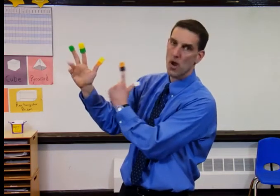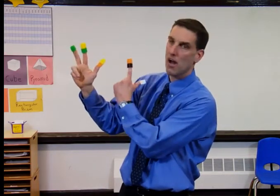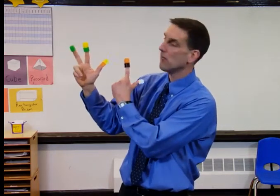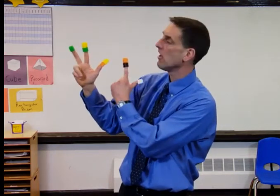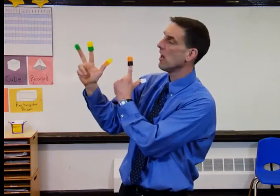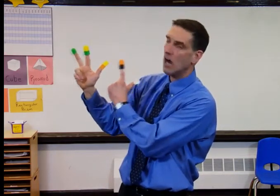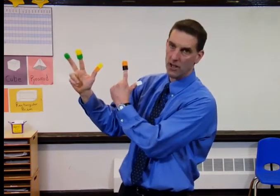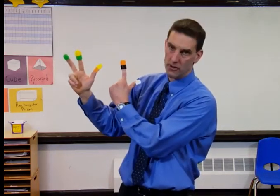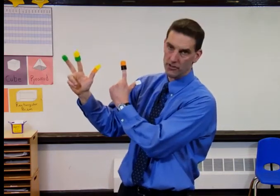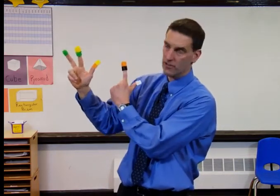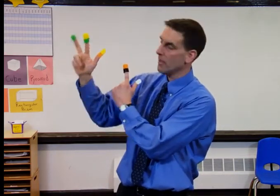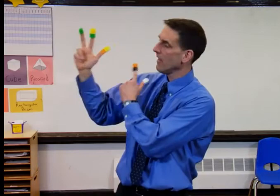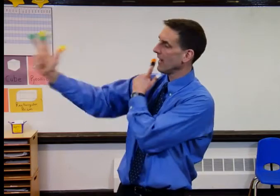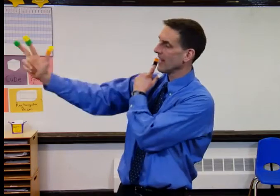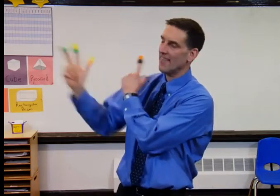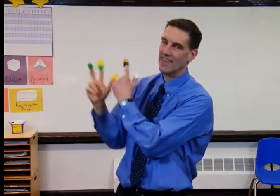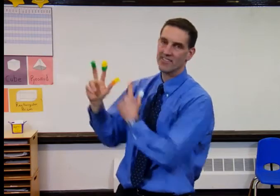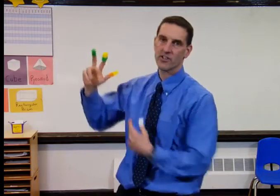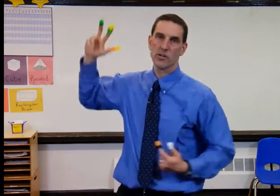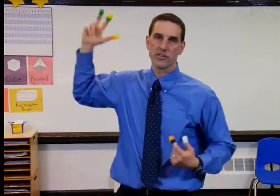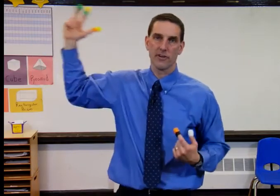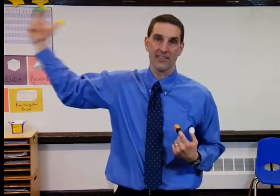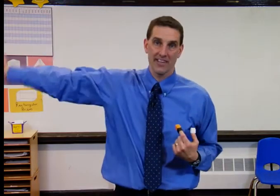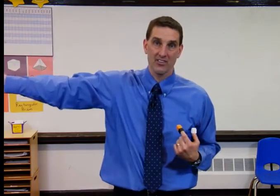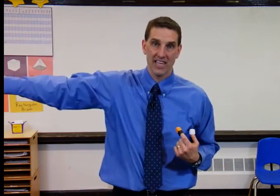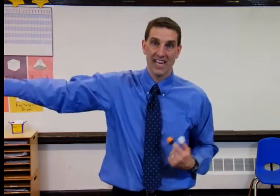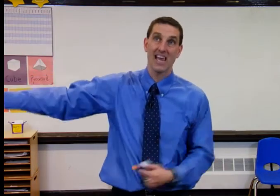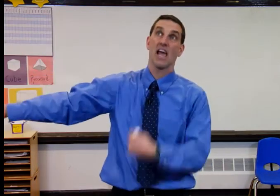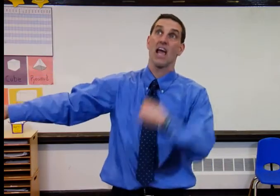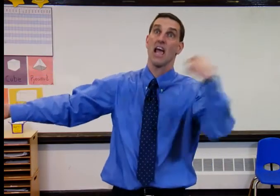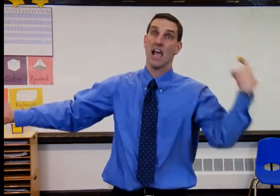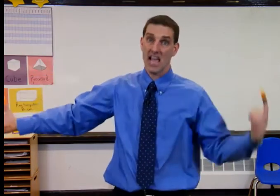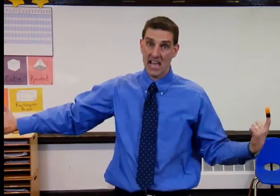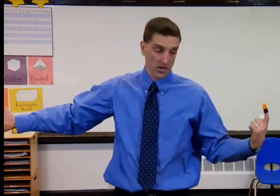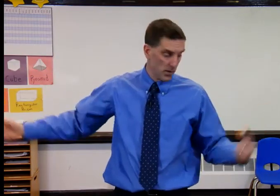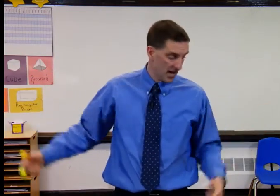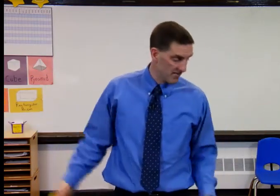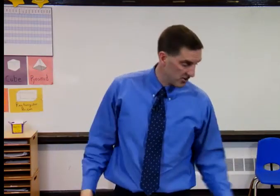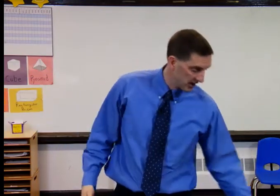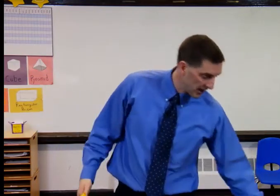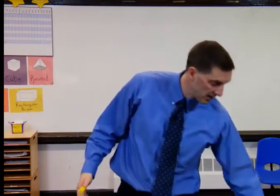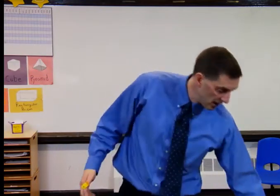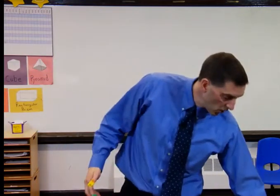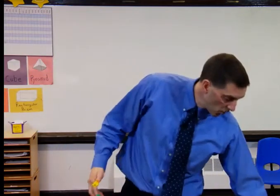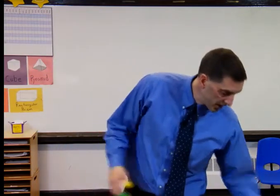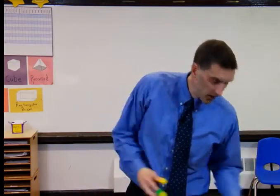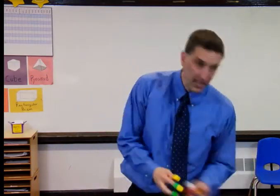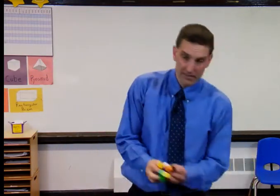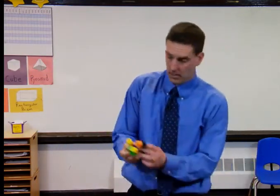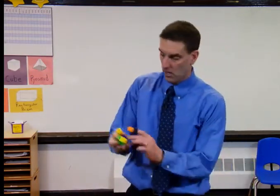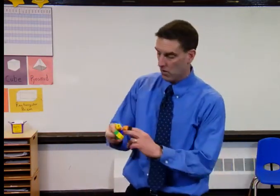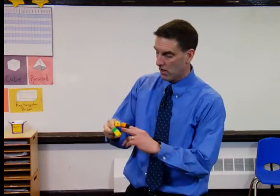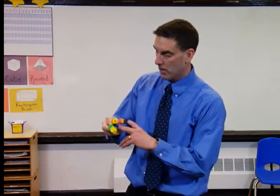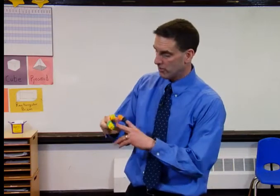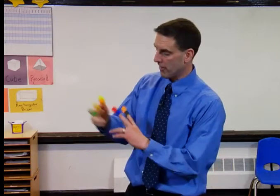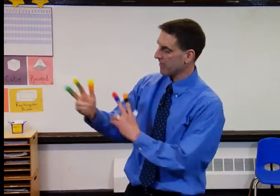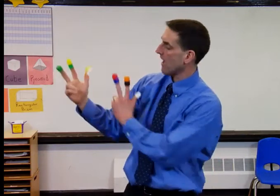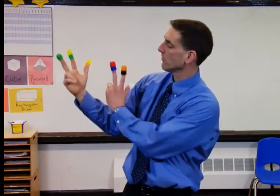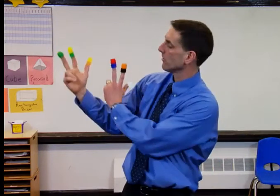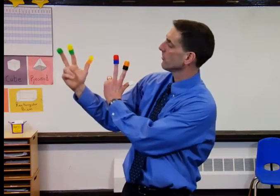12 hundredths. And again, that situation, if we got this hand and we have this hand, we could even go to the thousandths.